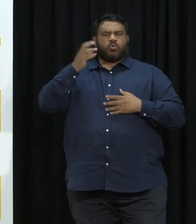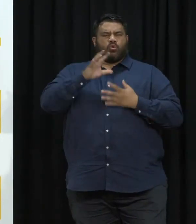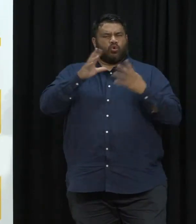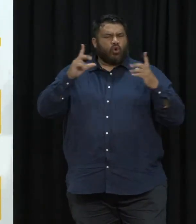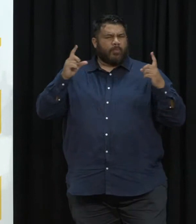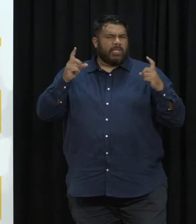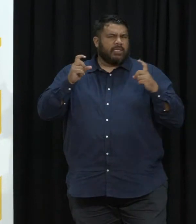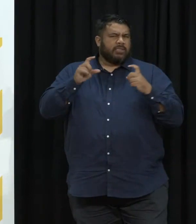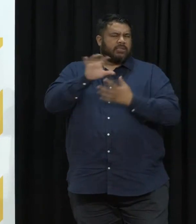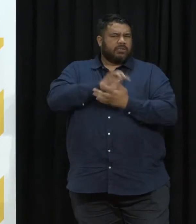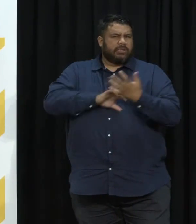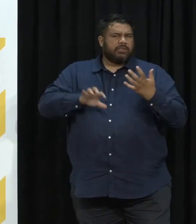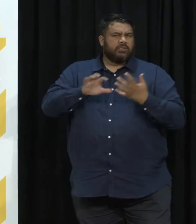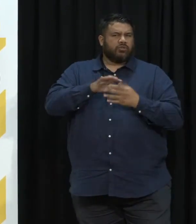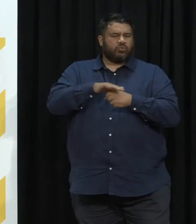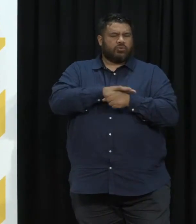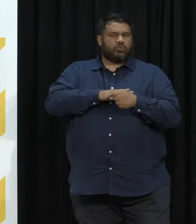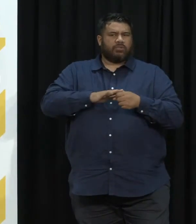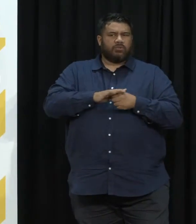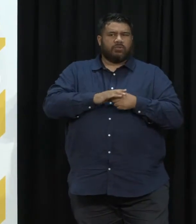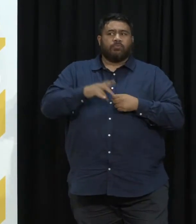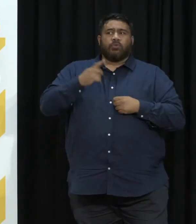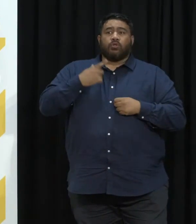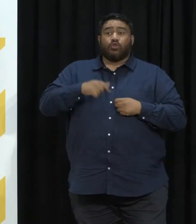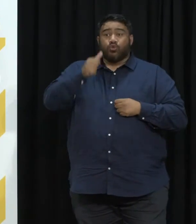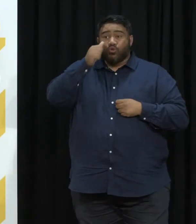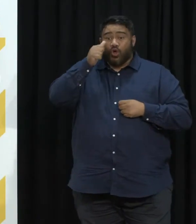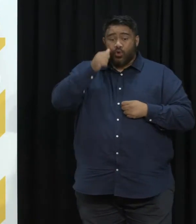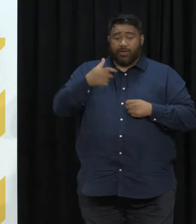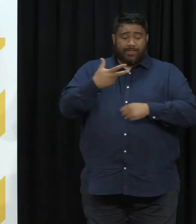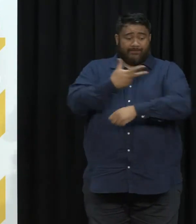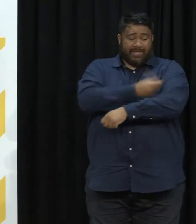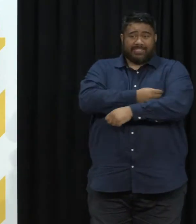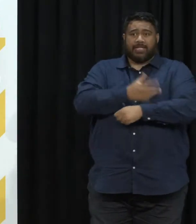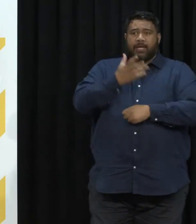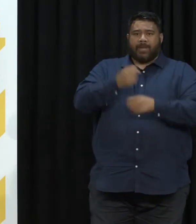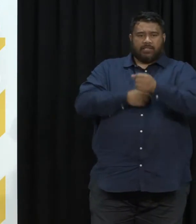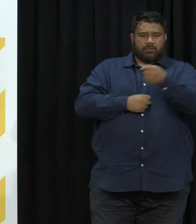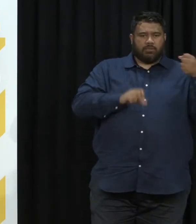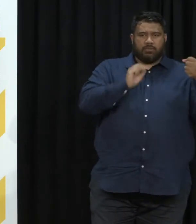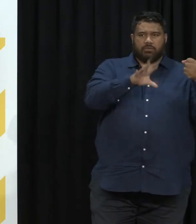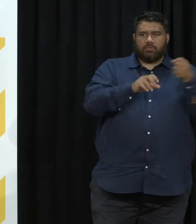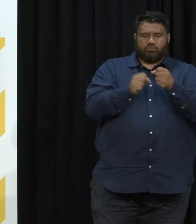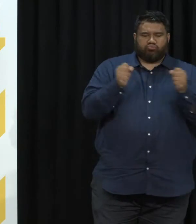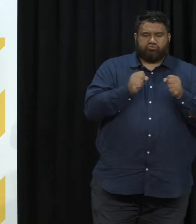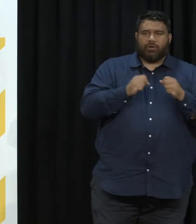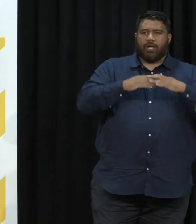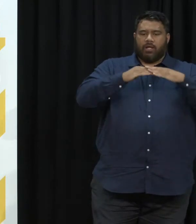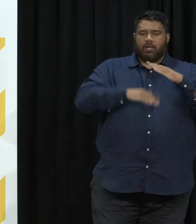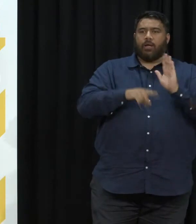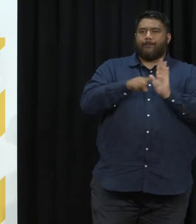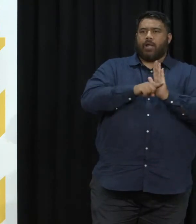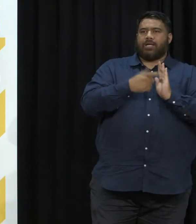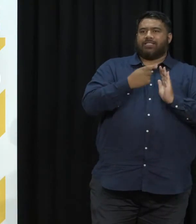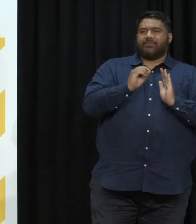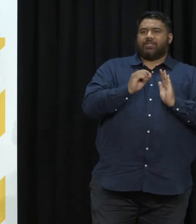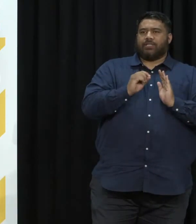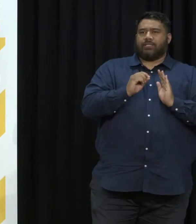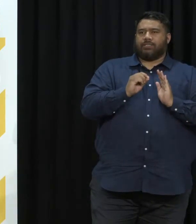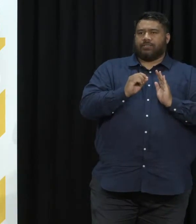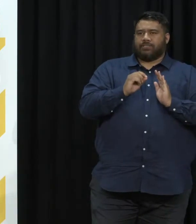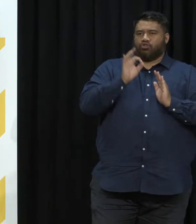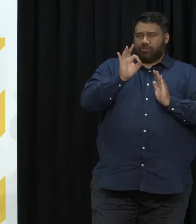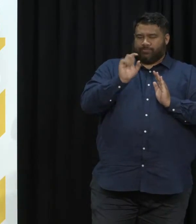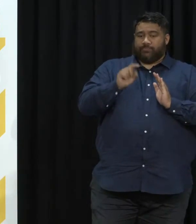challenging. Everyone knows about the requirement to store the vaccine at minus 70 degrees. They might not know that within each vial are 6